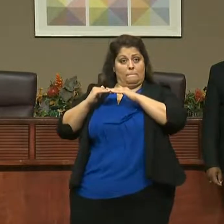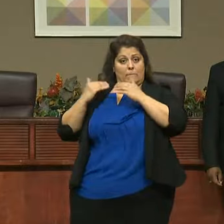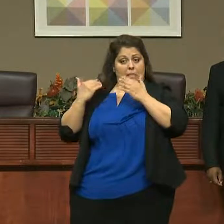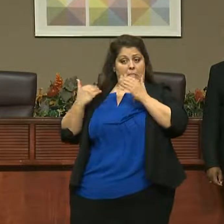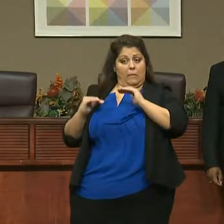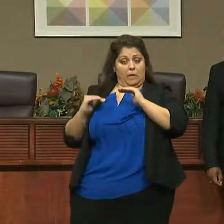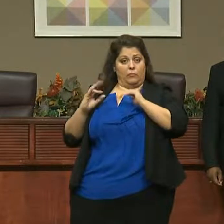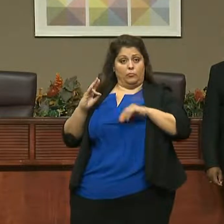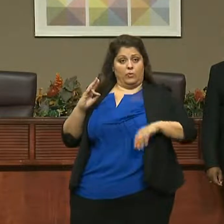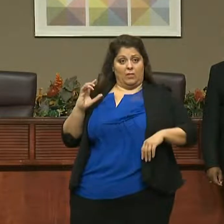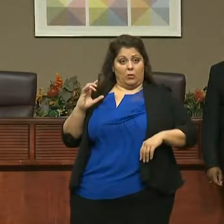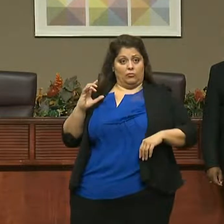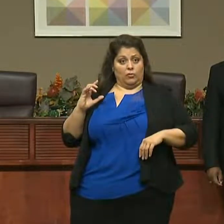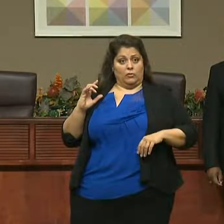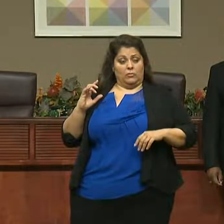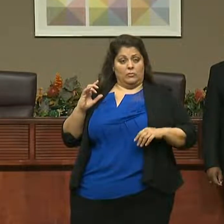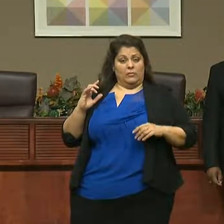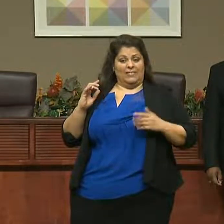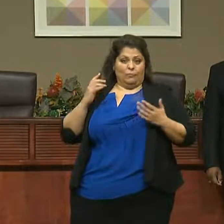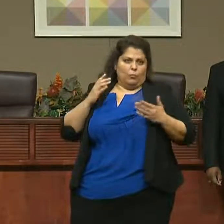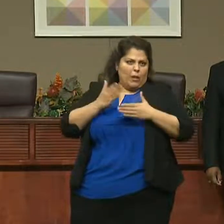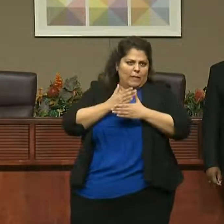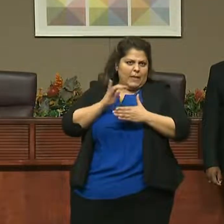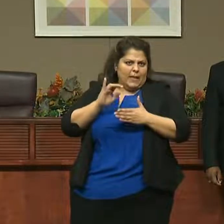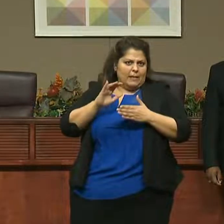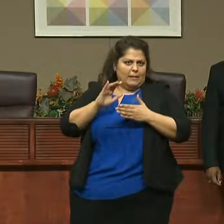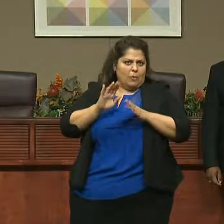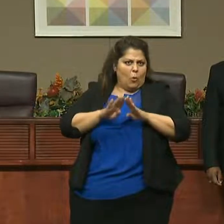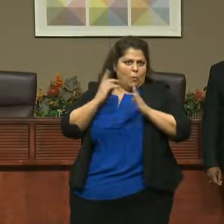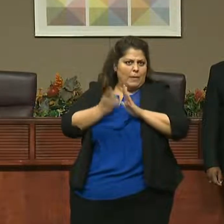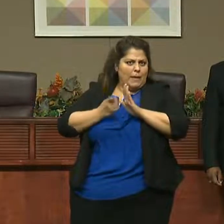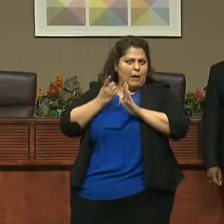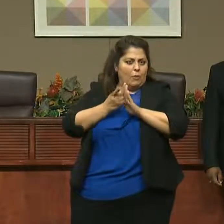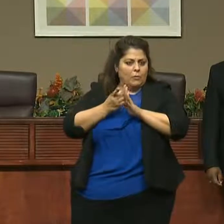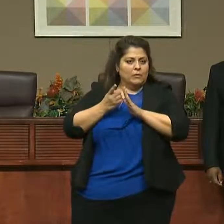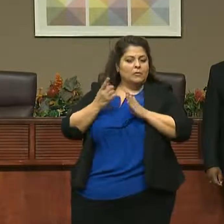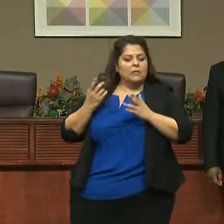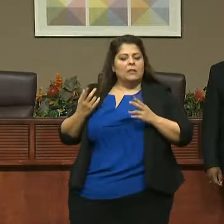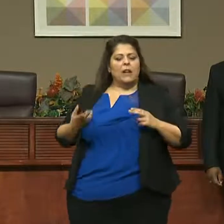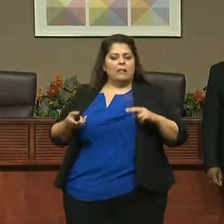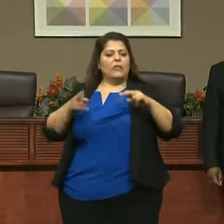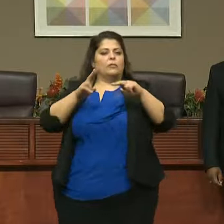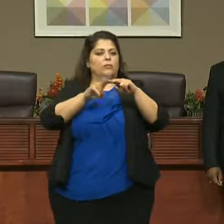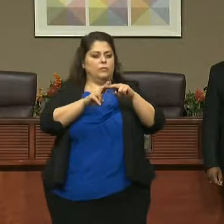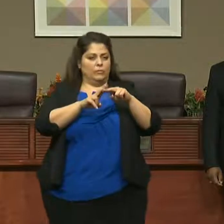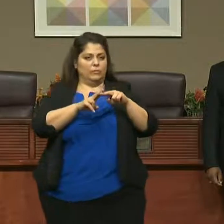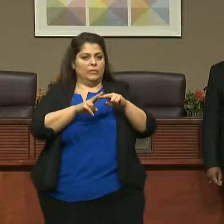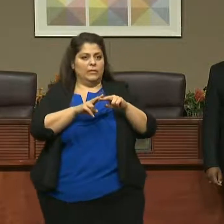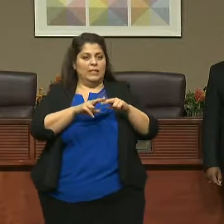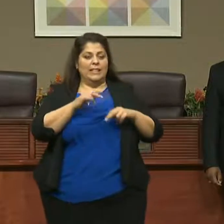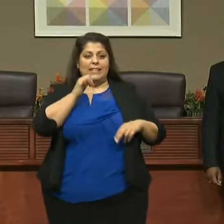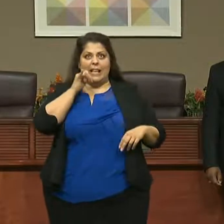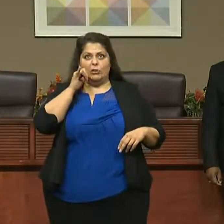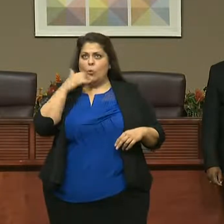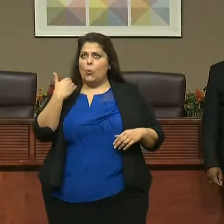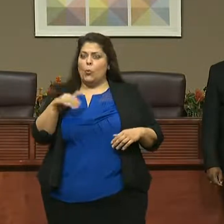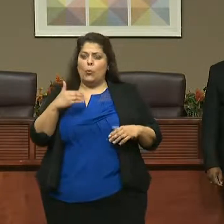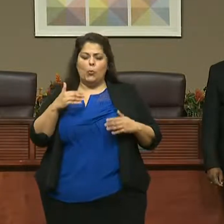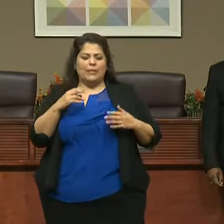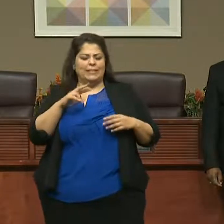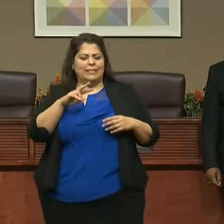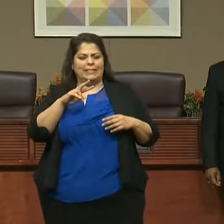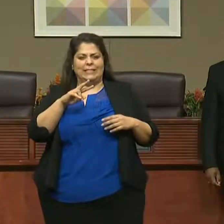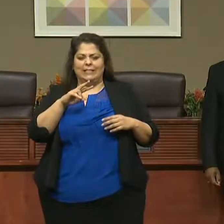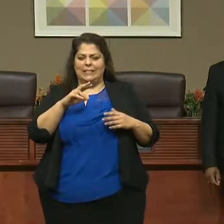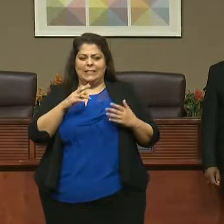what they can do in the number of hours that they are open. And yesterday was a setting record number of tests that